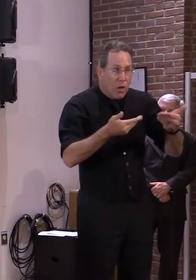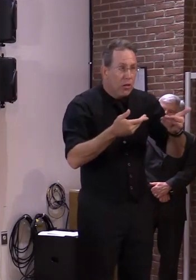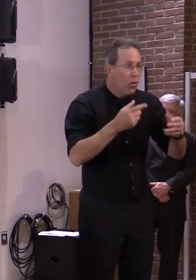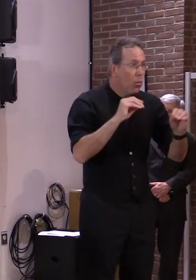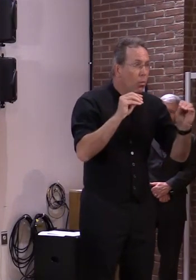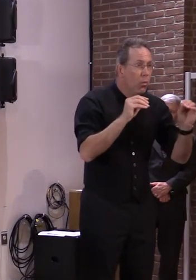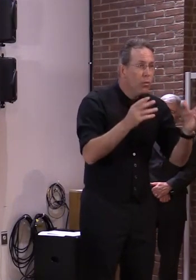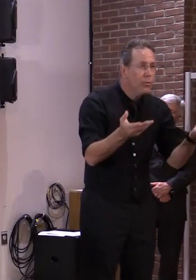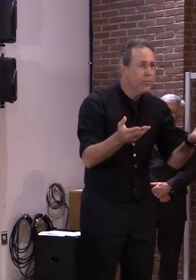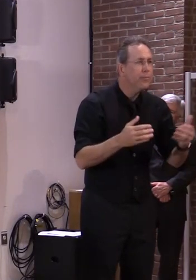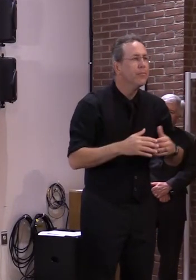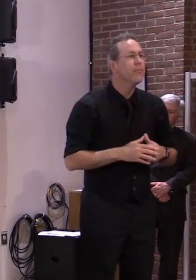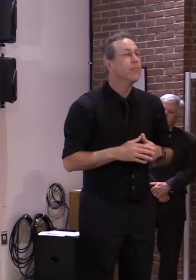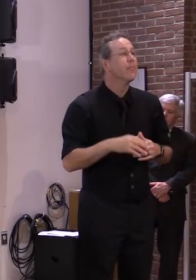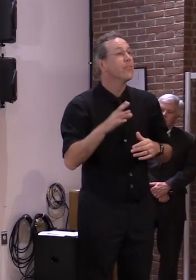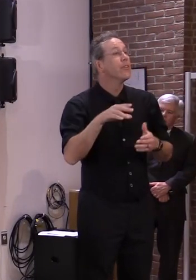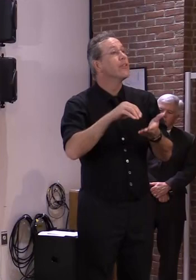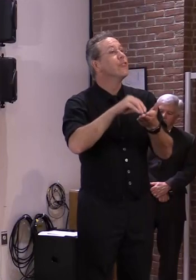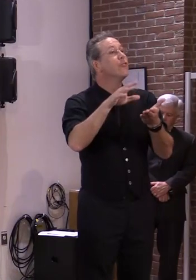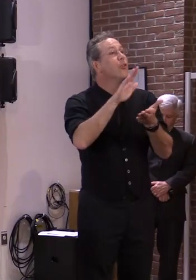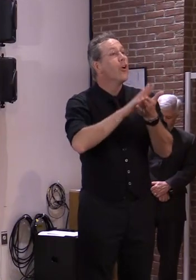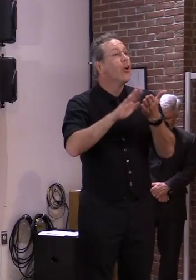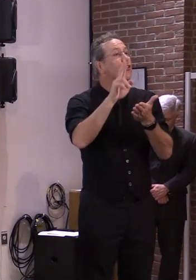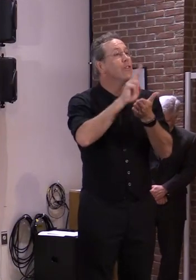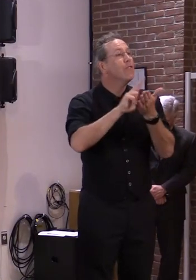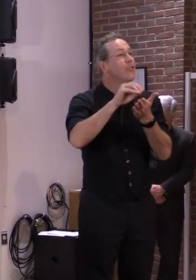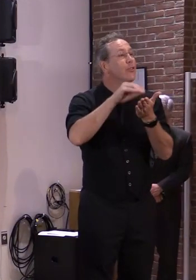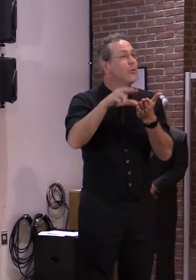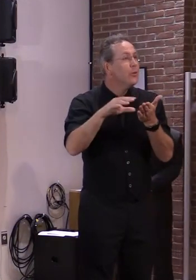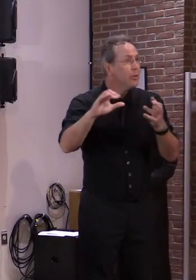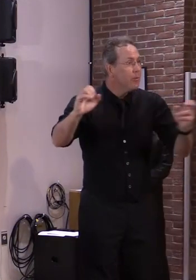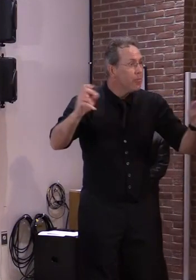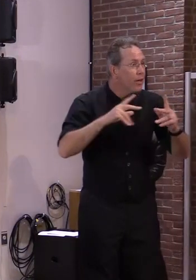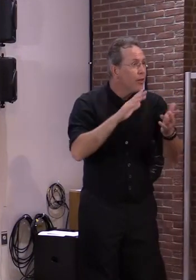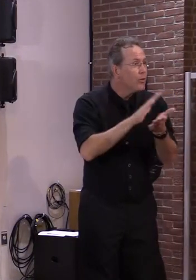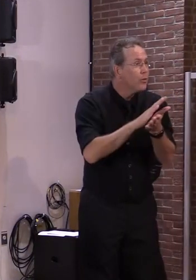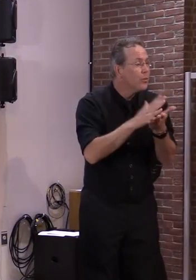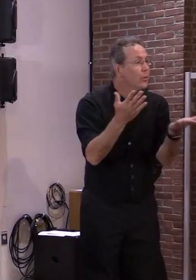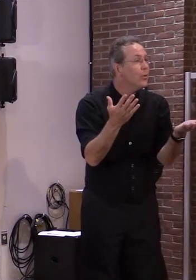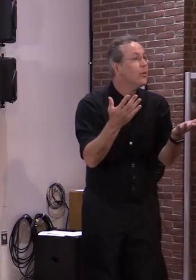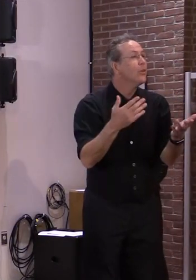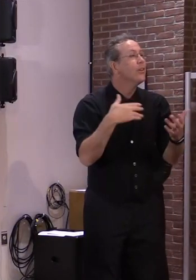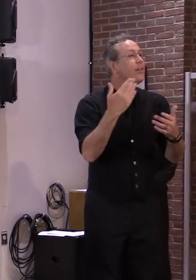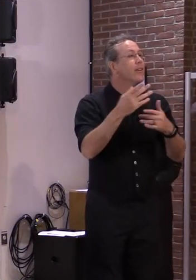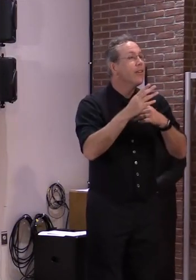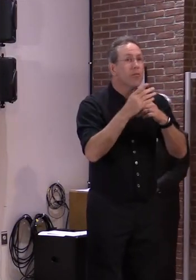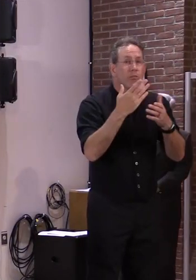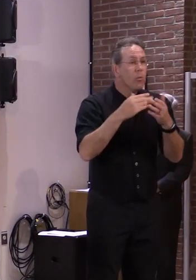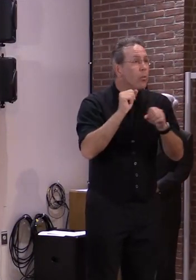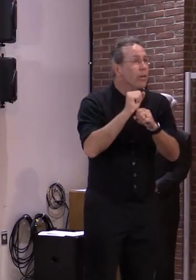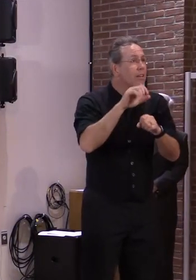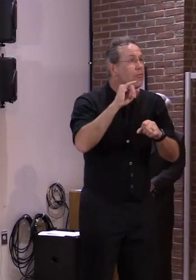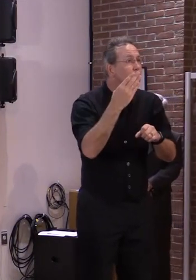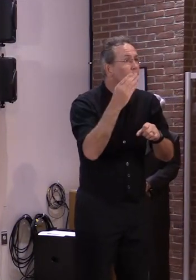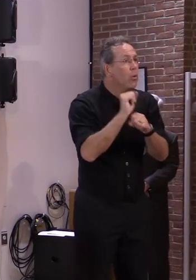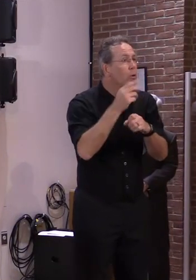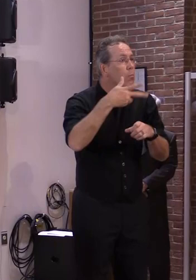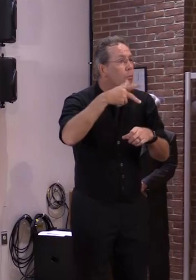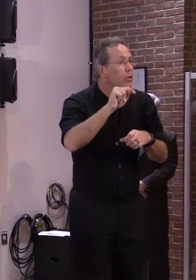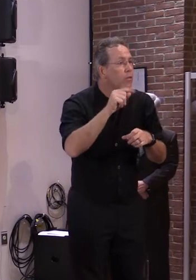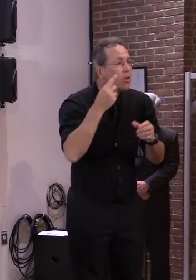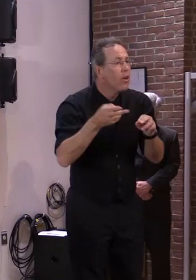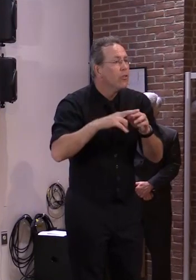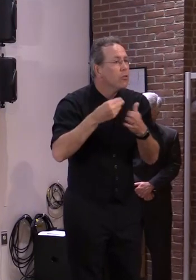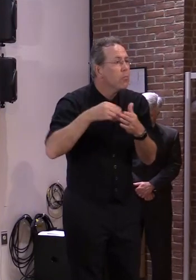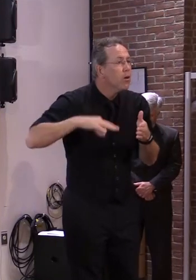coming back in the colleges and universities seeking part-time jobs, that will help as well, something that they